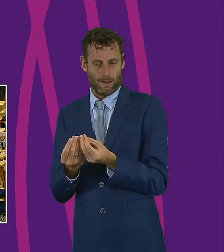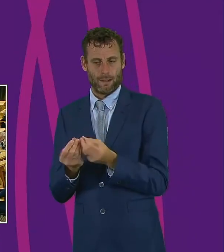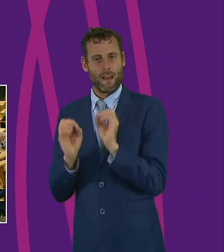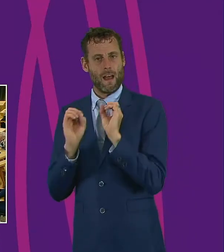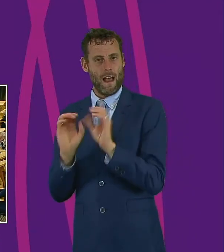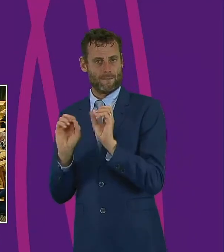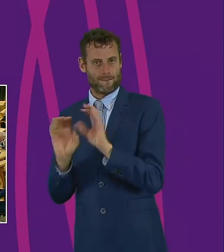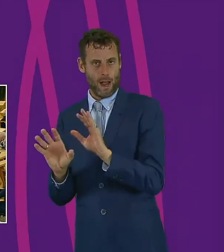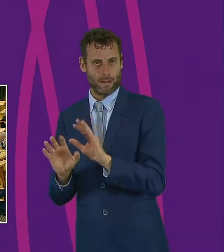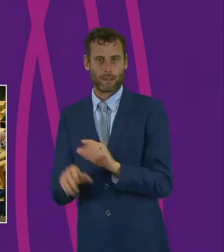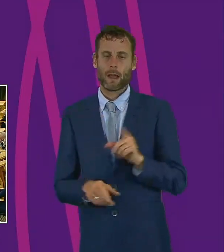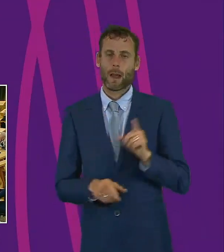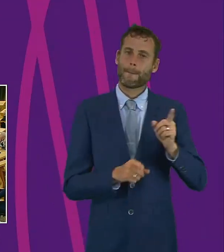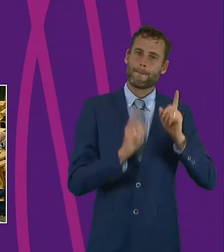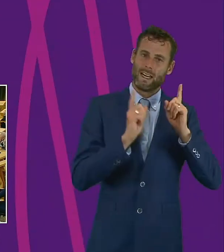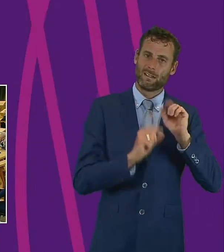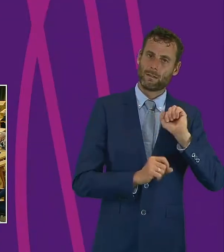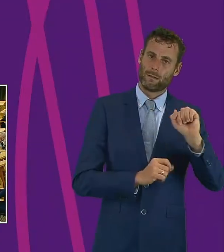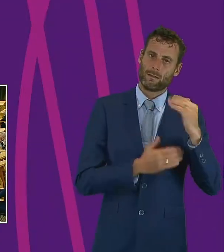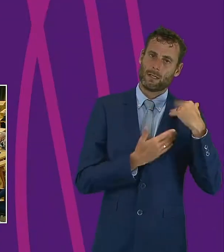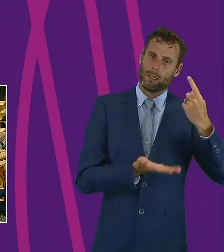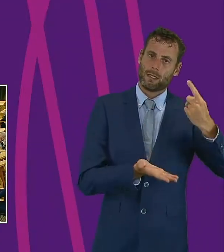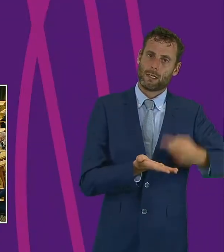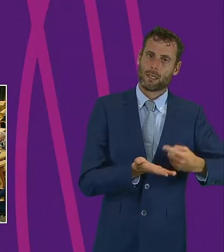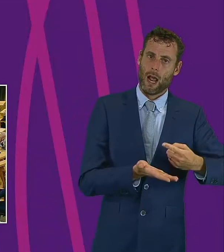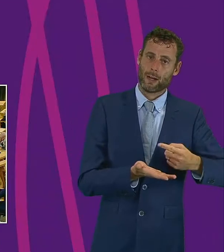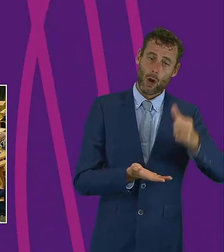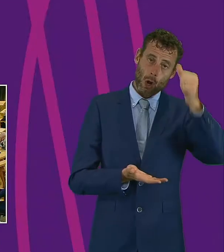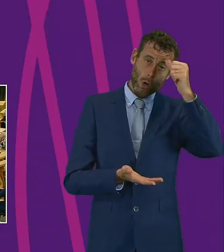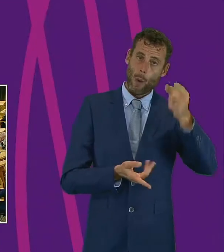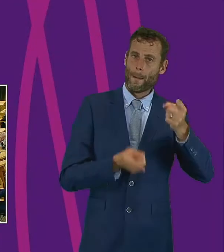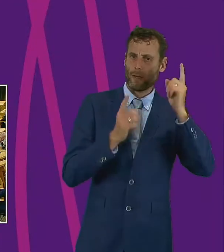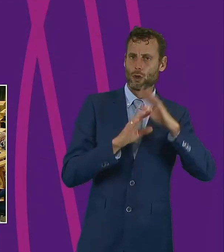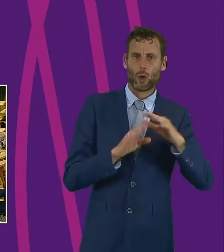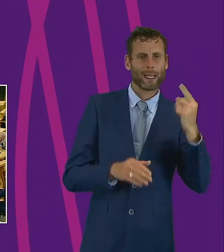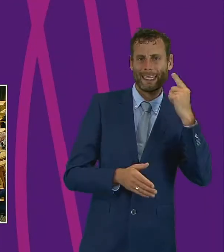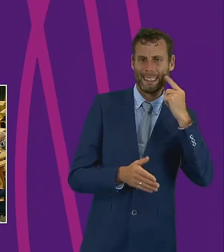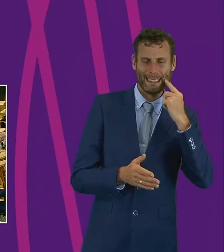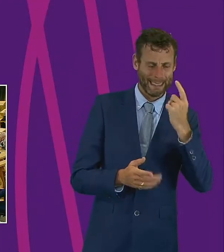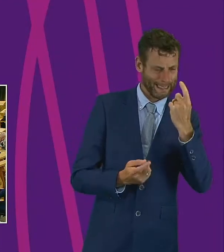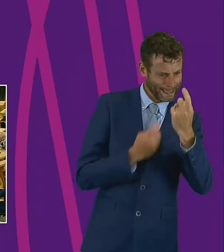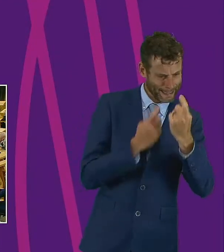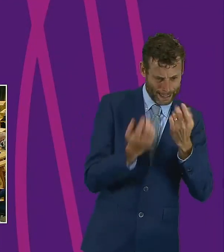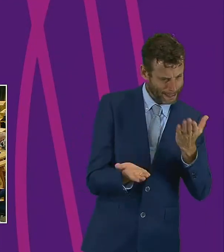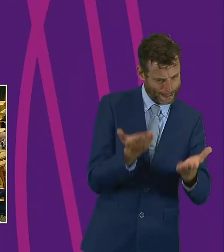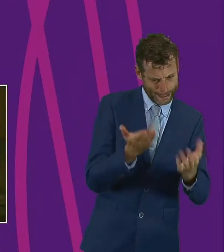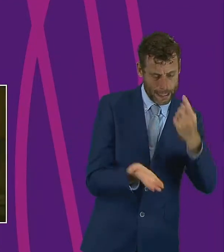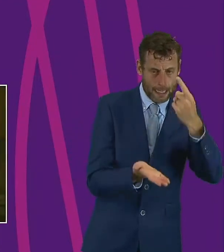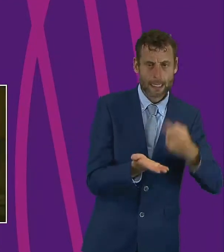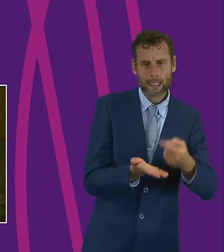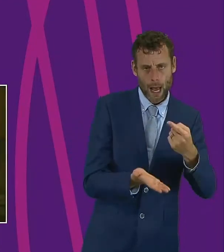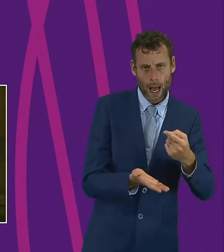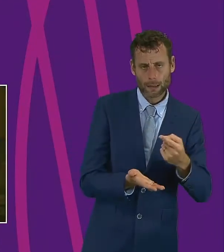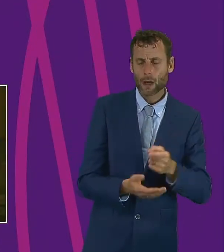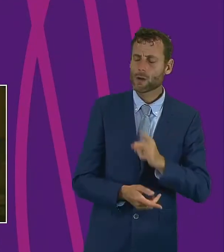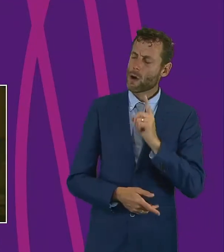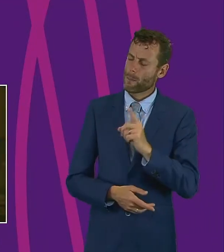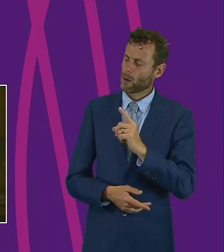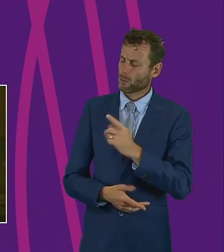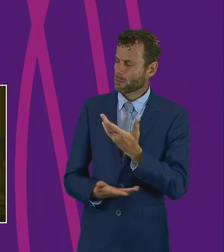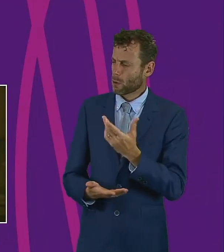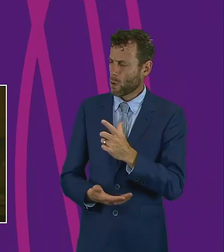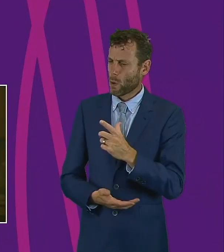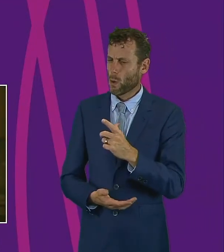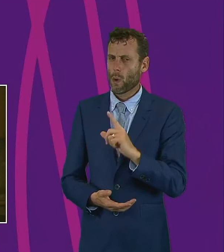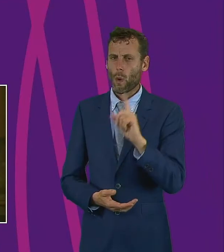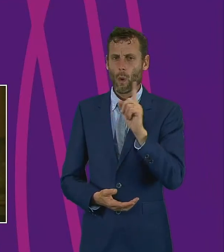ministers decide, and these are not easy decisions, as the First Minister says. But can she tell us today what